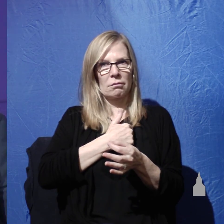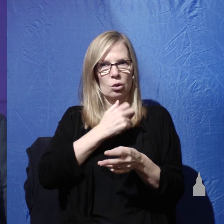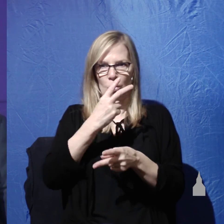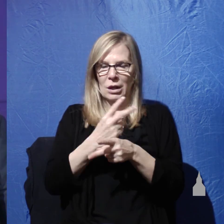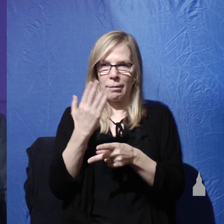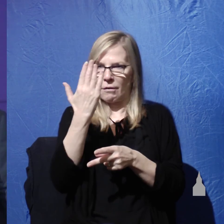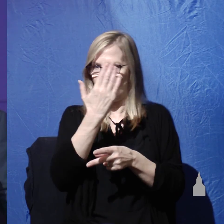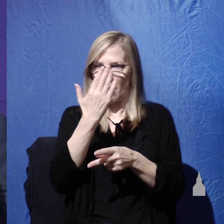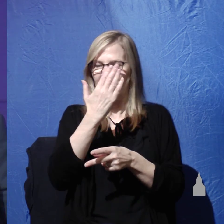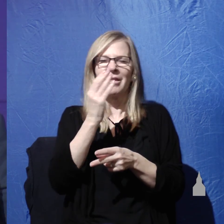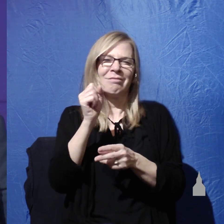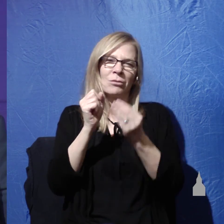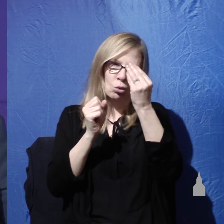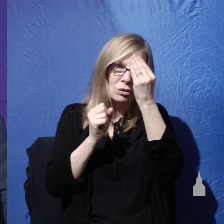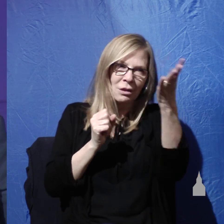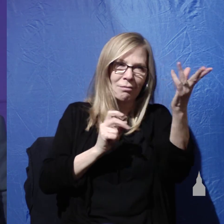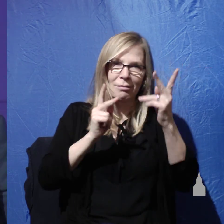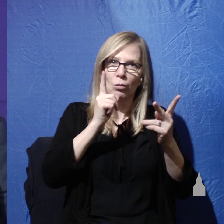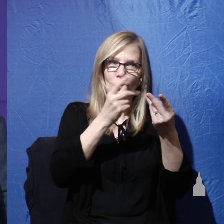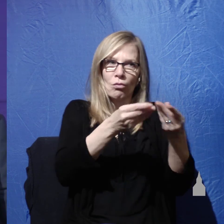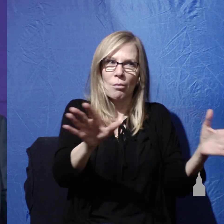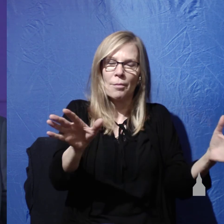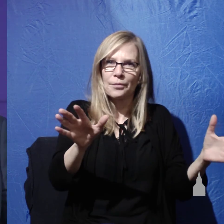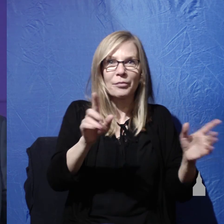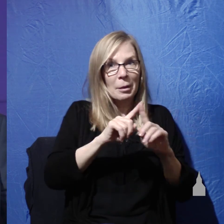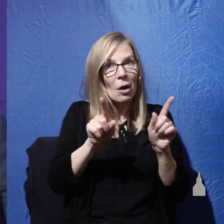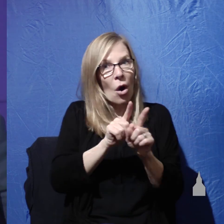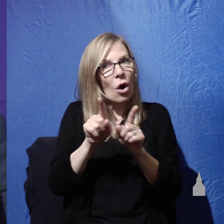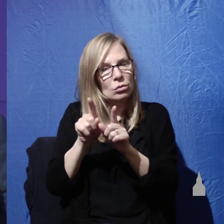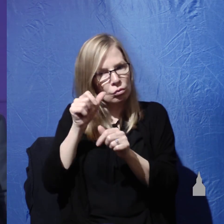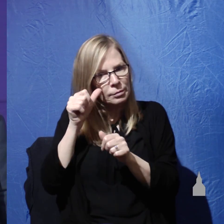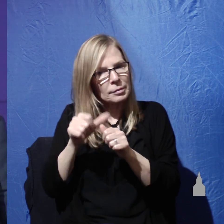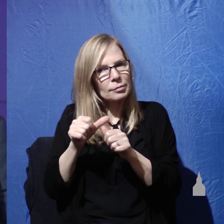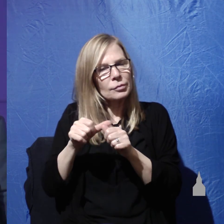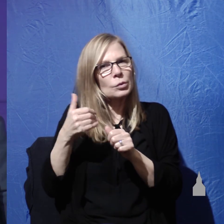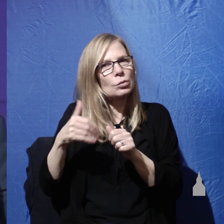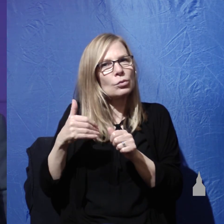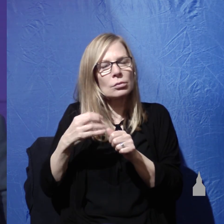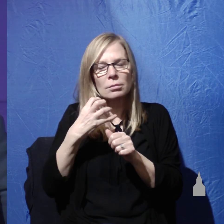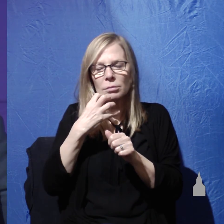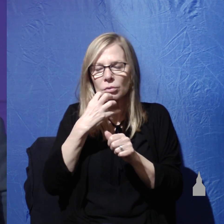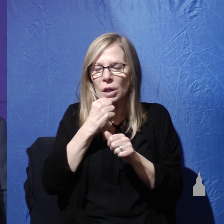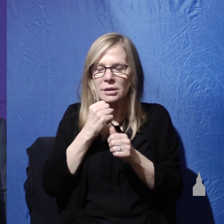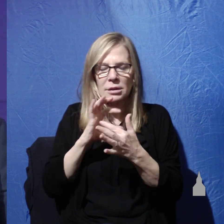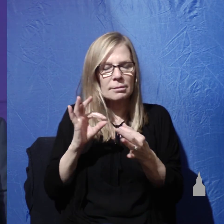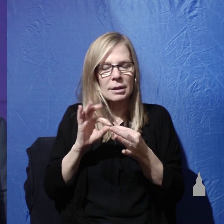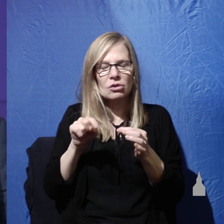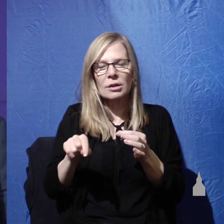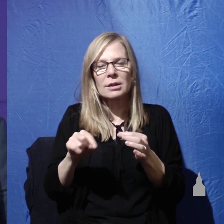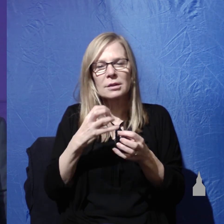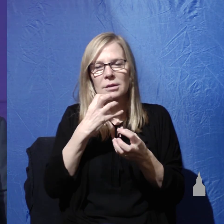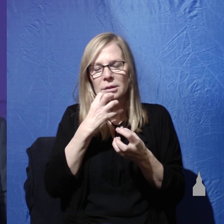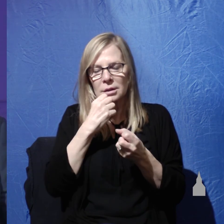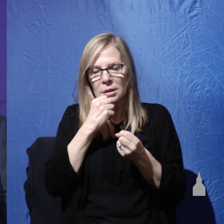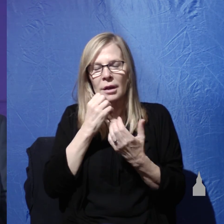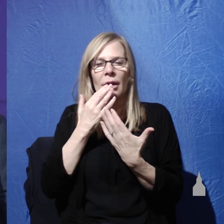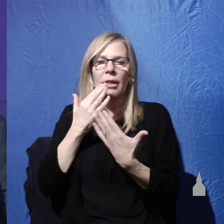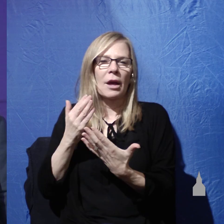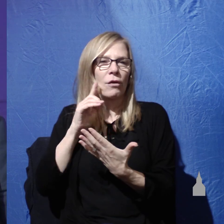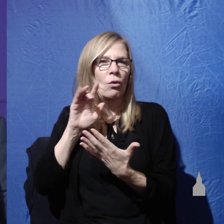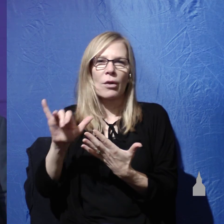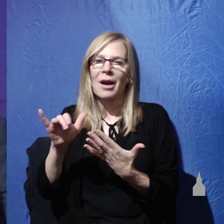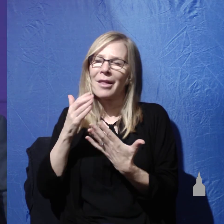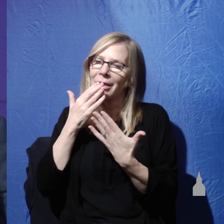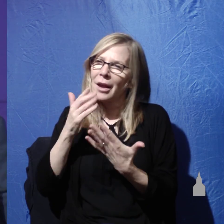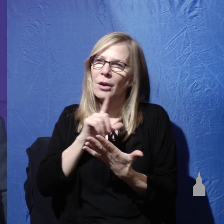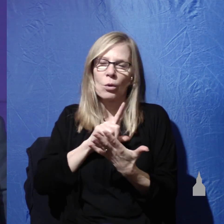us. Yes, to tell others who are lost about you, but also to remember what a precious message this is. And we thank you for